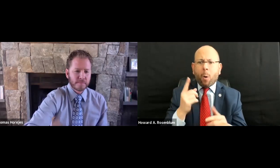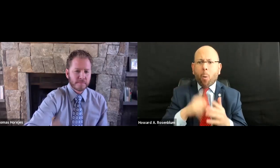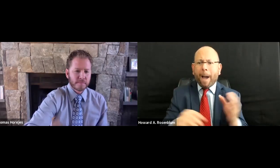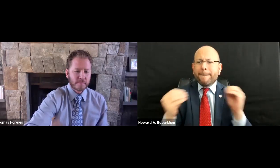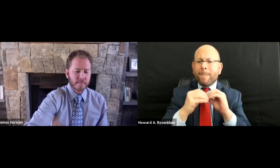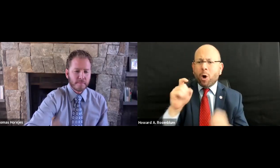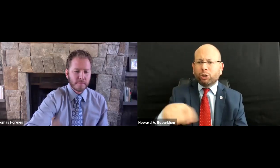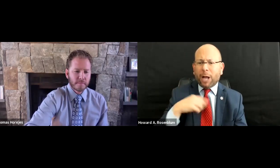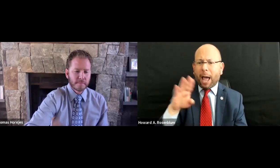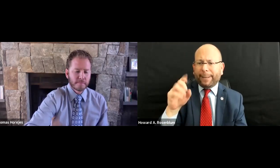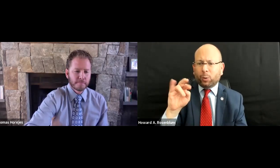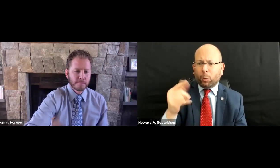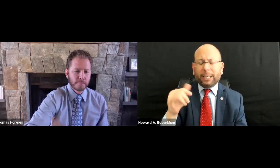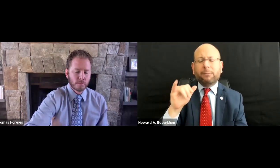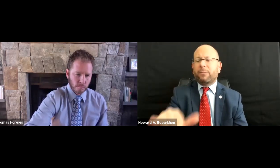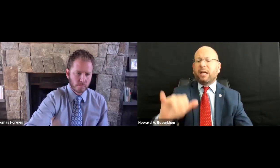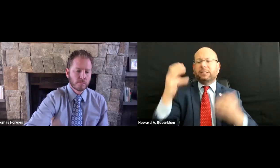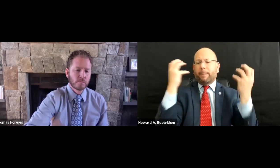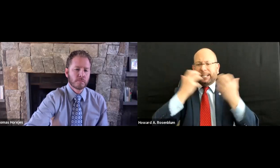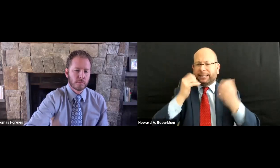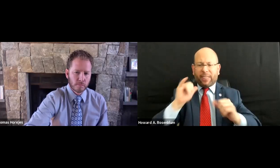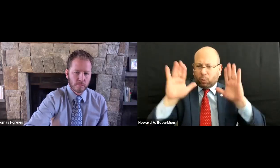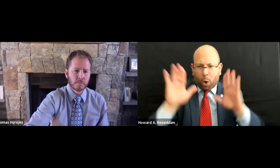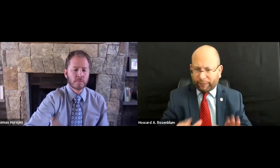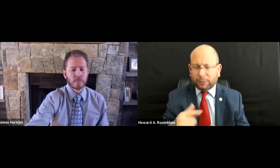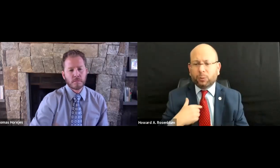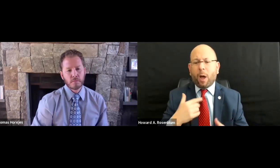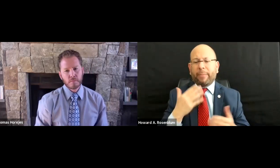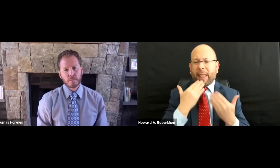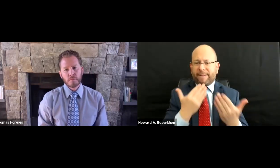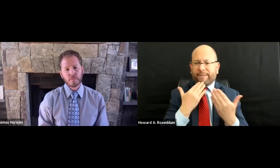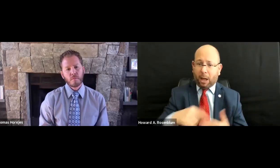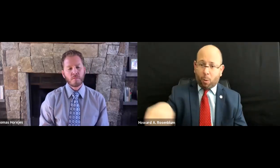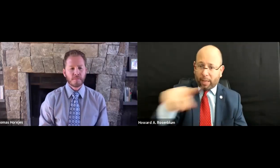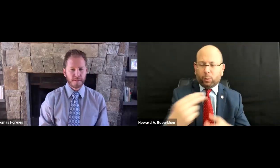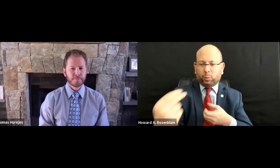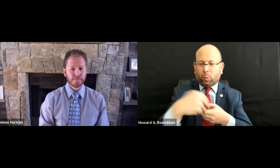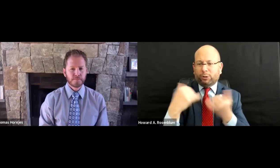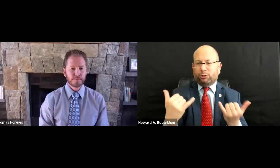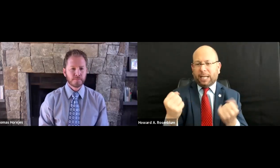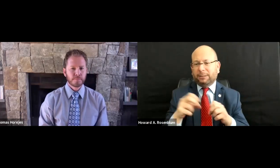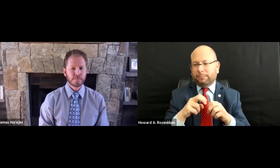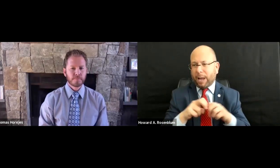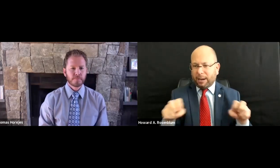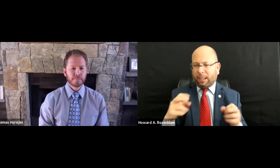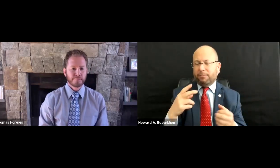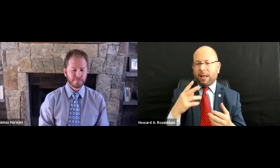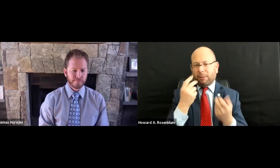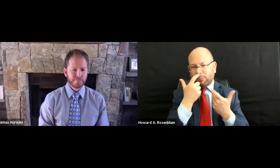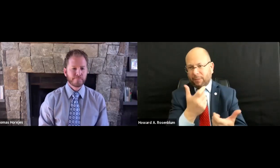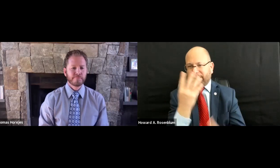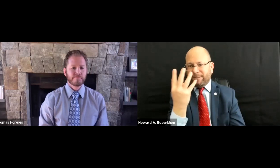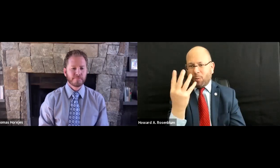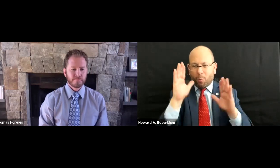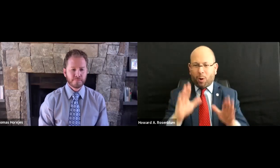but we just want to take it further by figuring out, what else should I be doing? And that's amazing that you're here trying to get those answers. So thank you